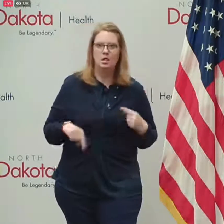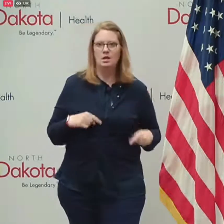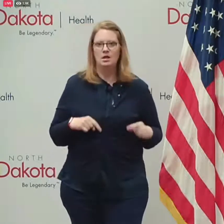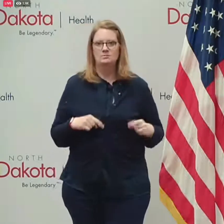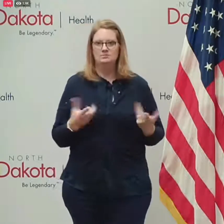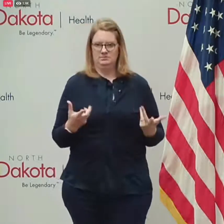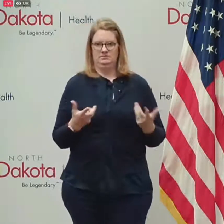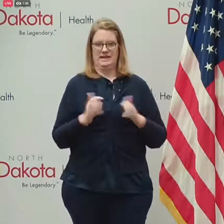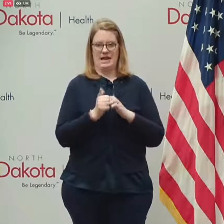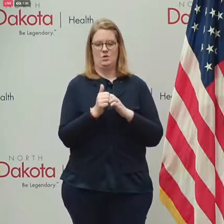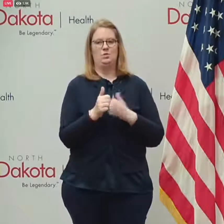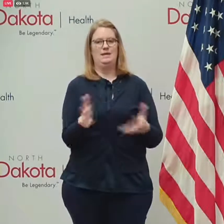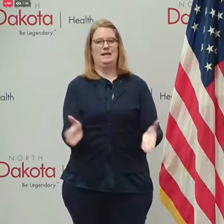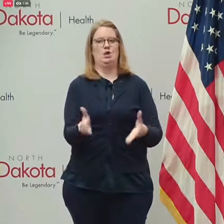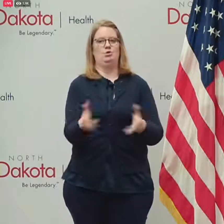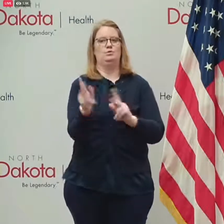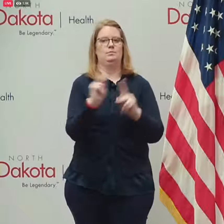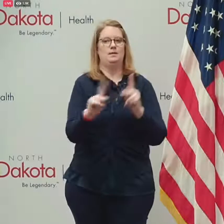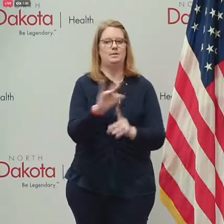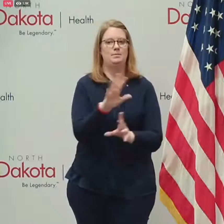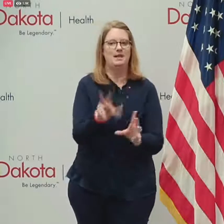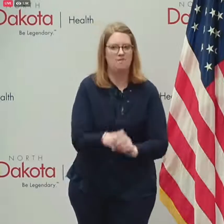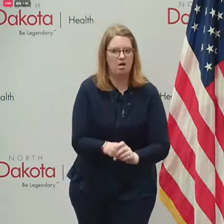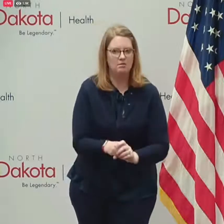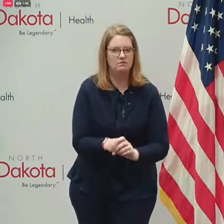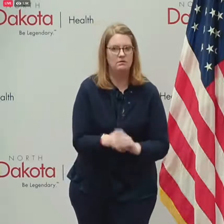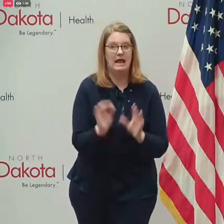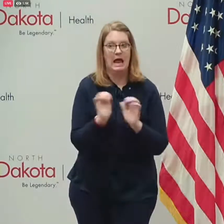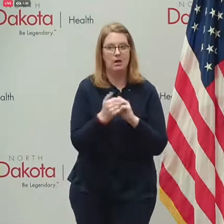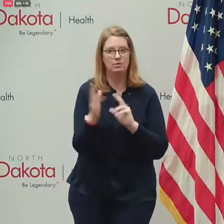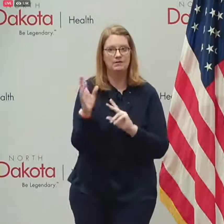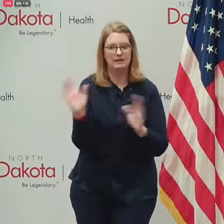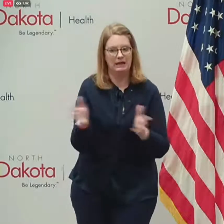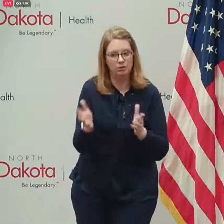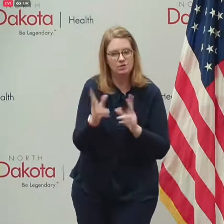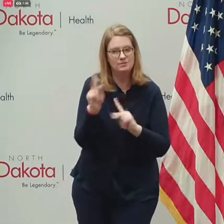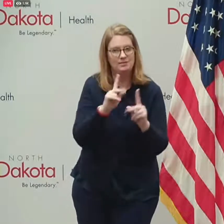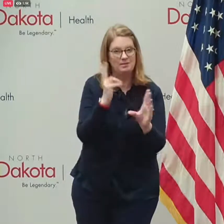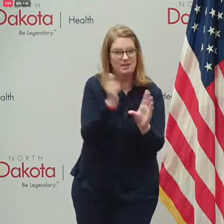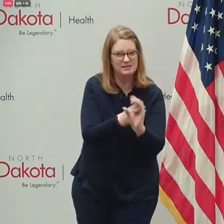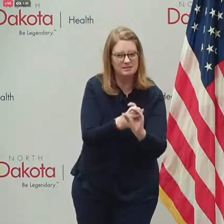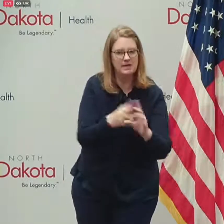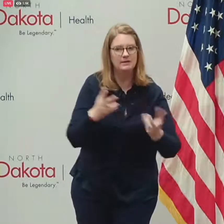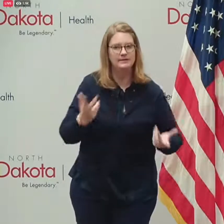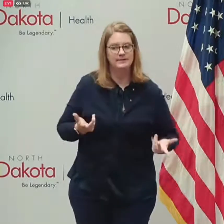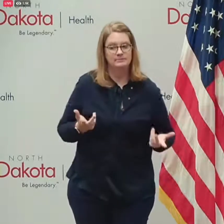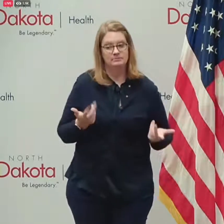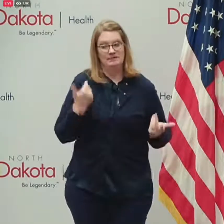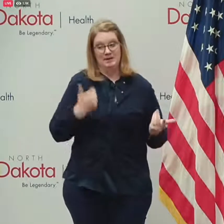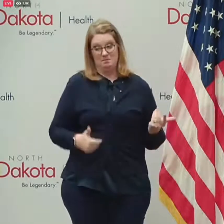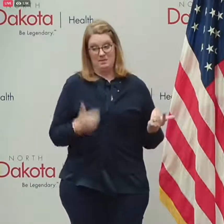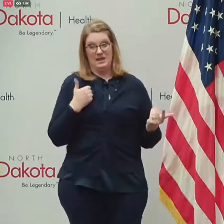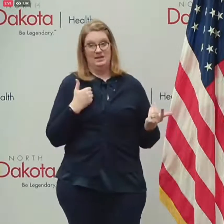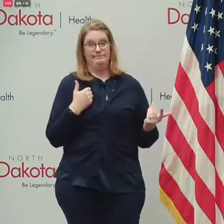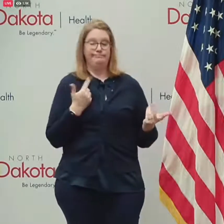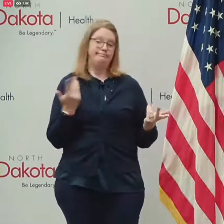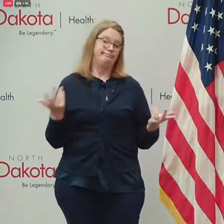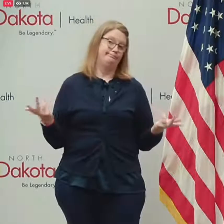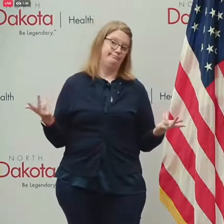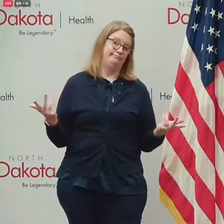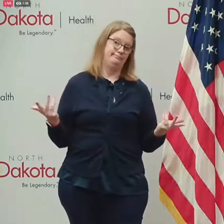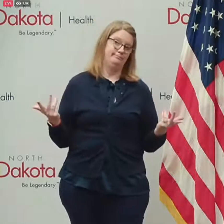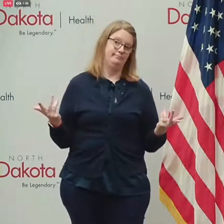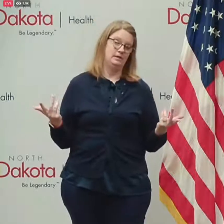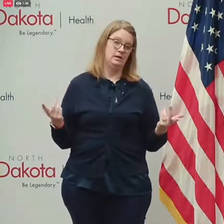more compliance or more participation. And I happen to believe that it's going to happen